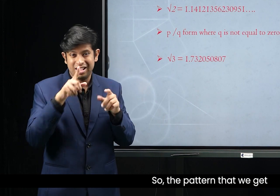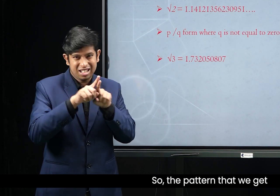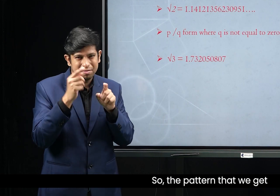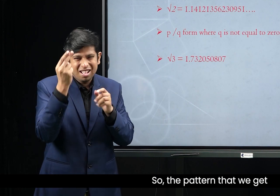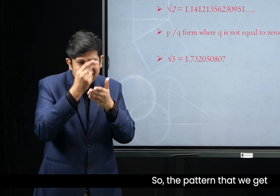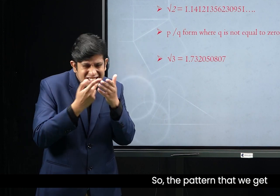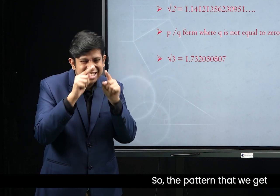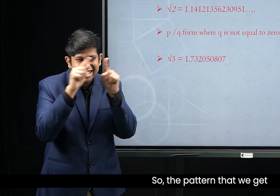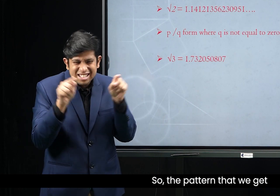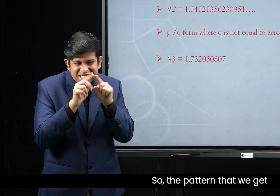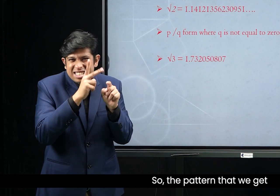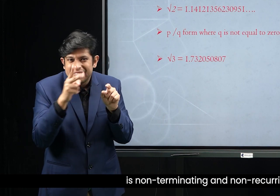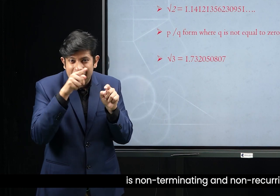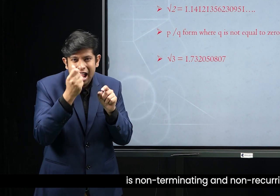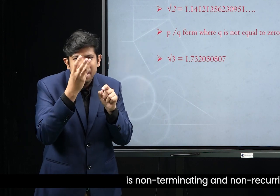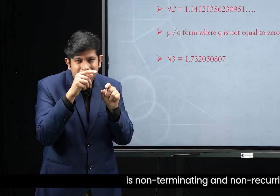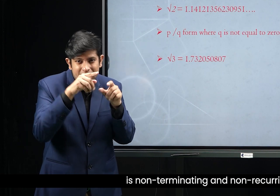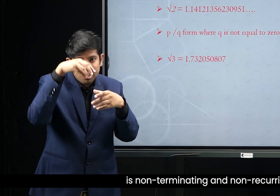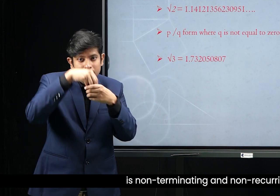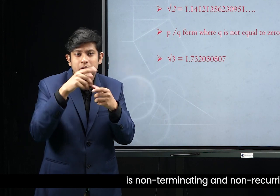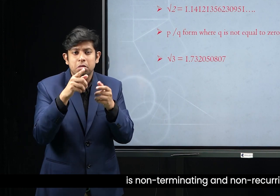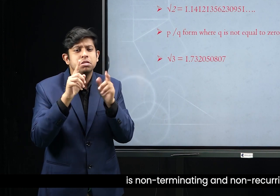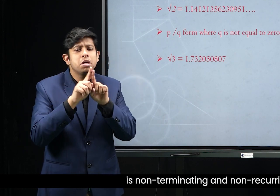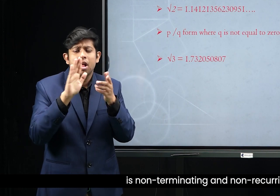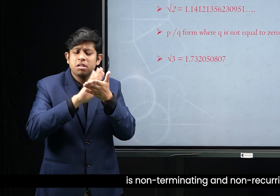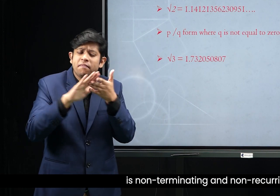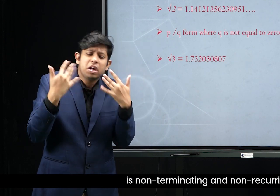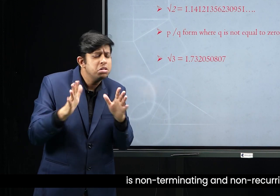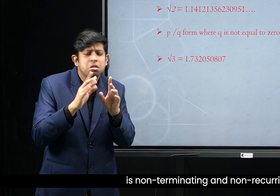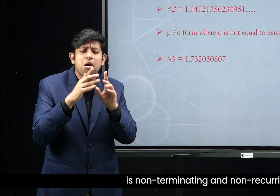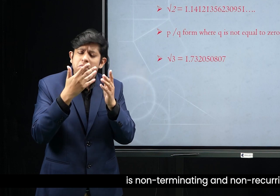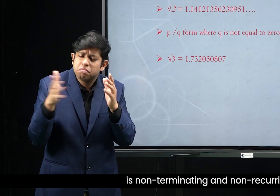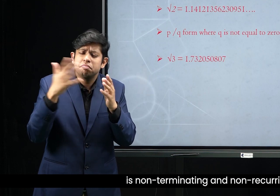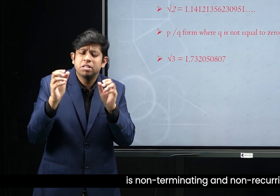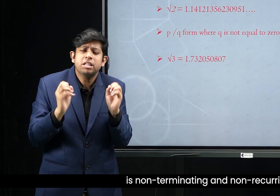So, the pattern that we get is non-terminating and non-recurring.